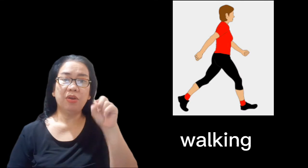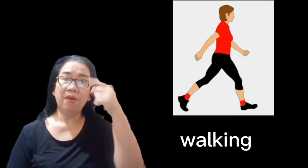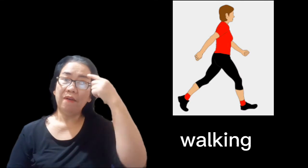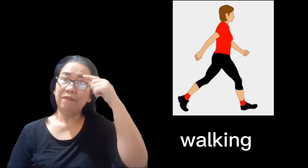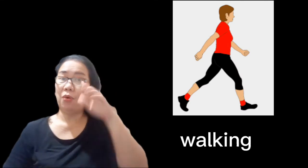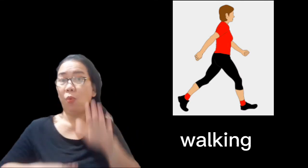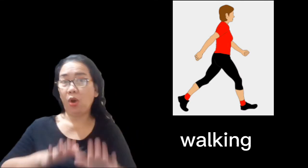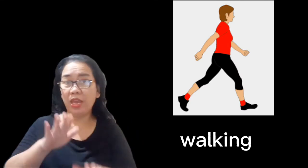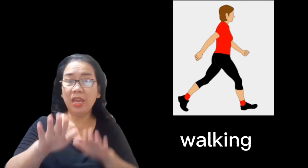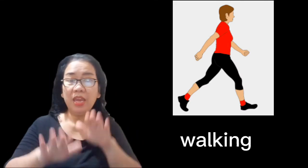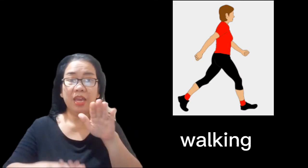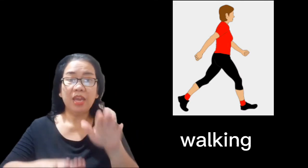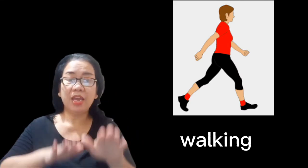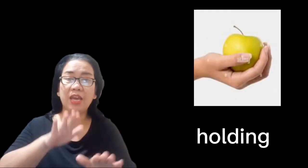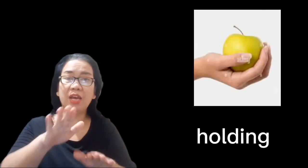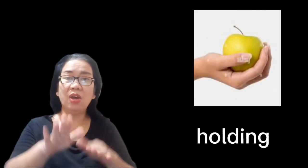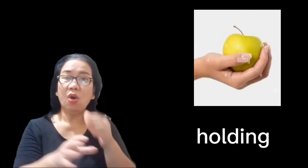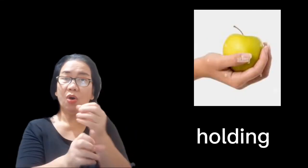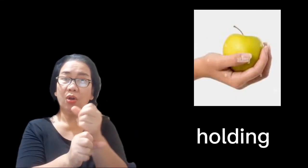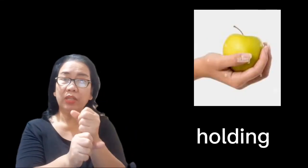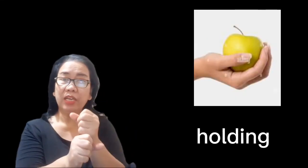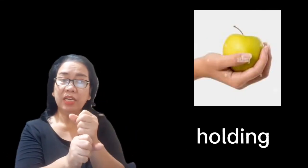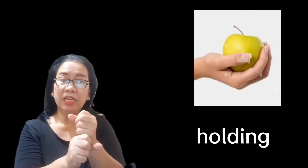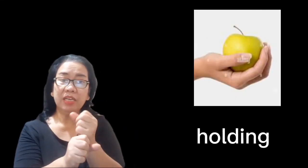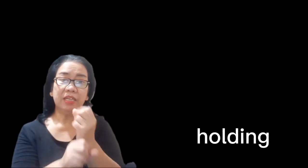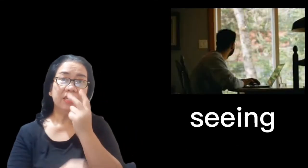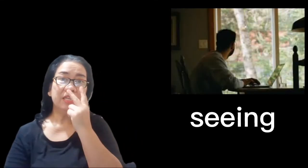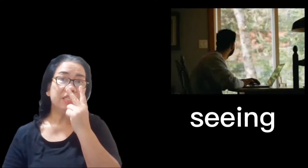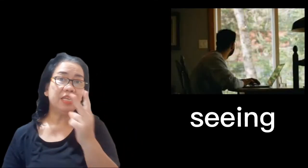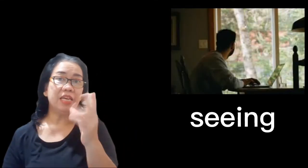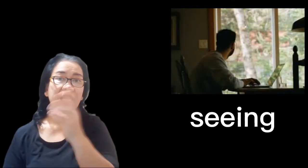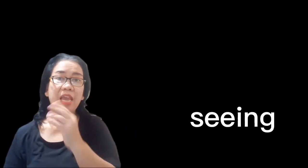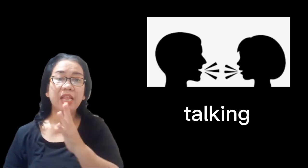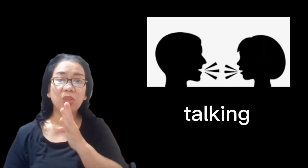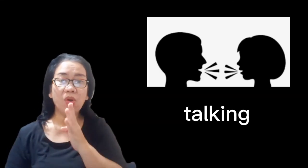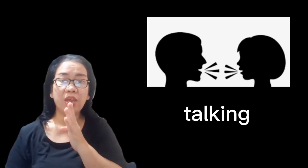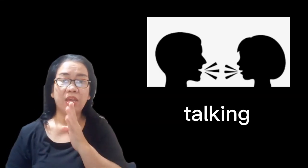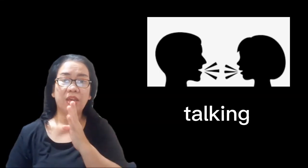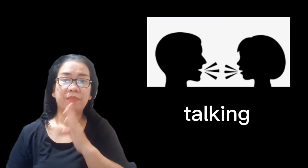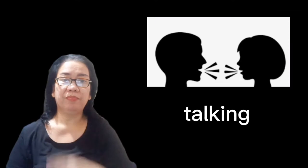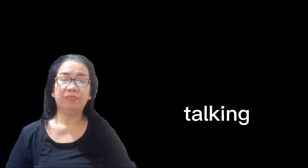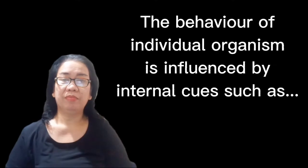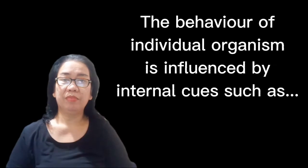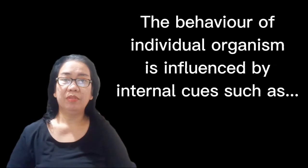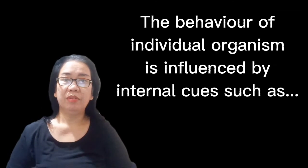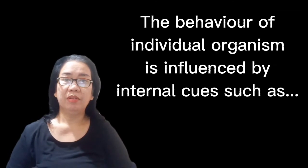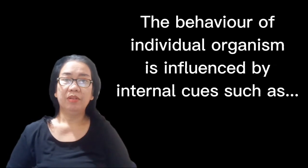structures for walking, holding, seeing, and talking.